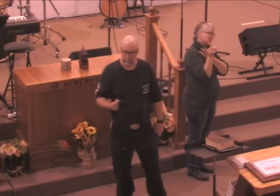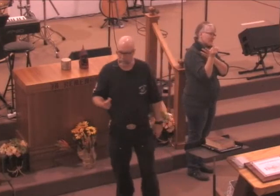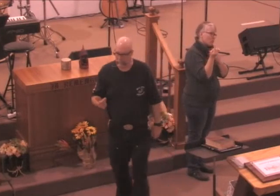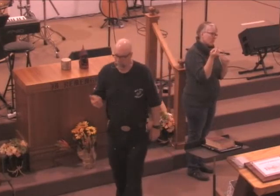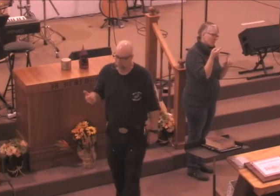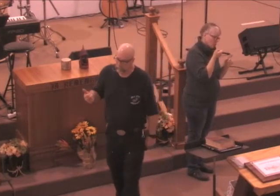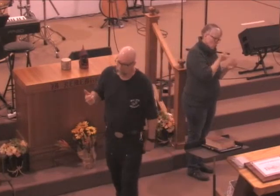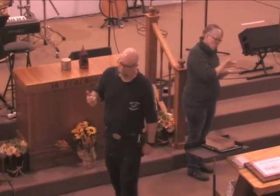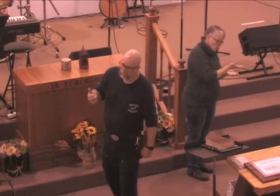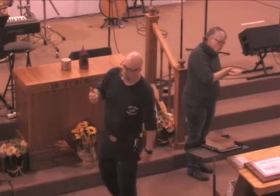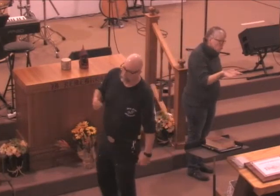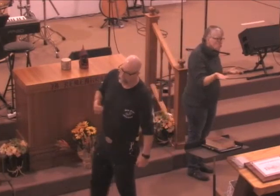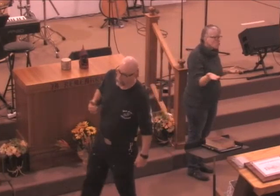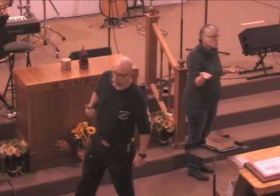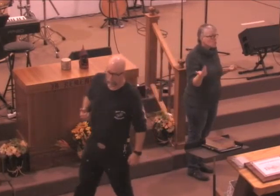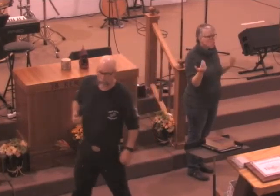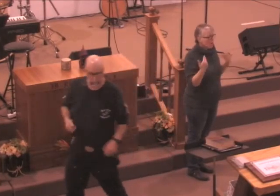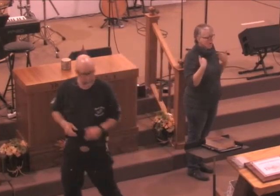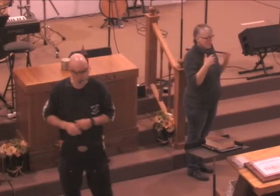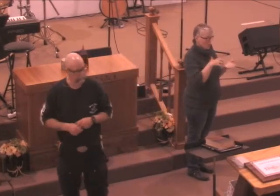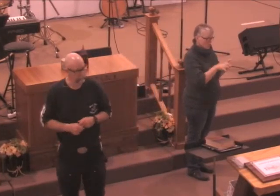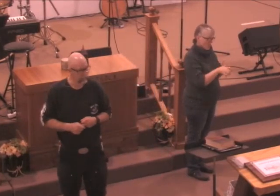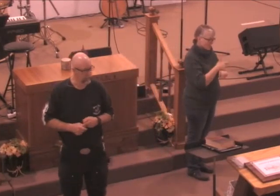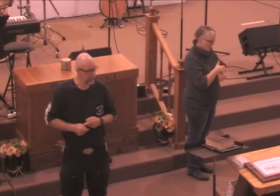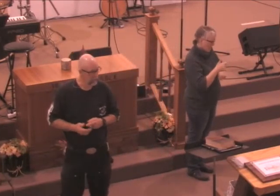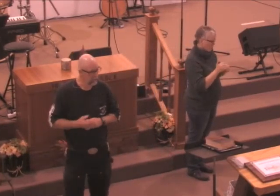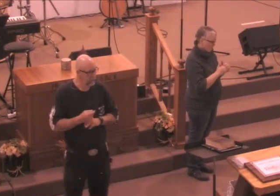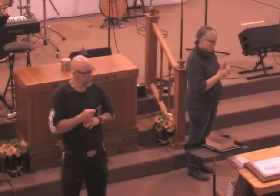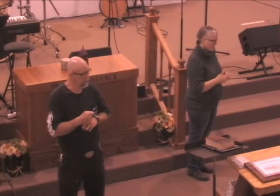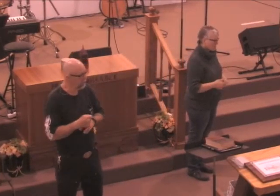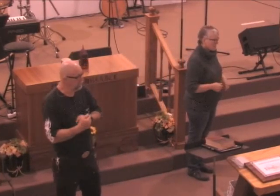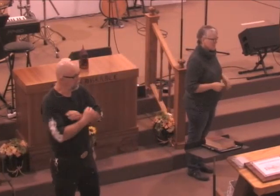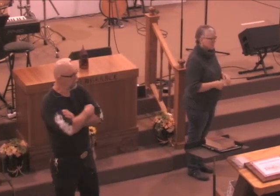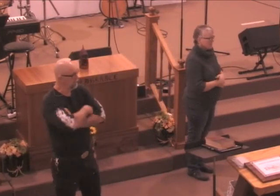having a rough go with.